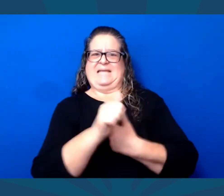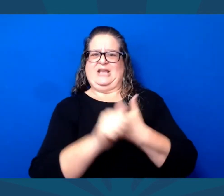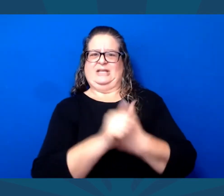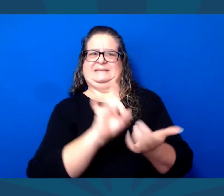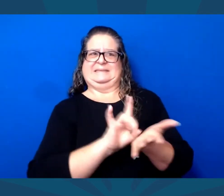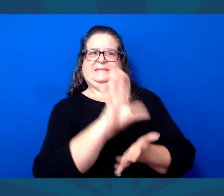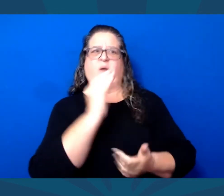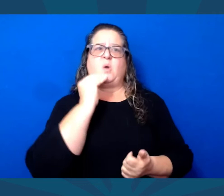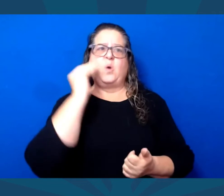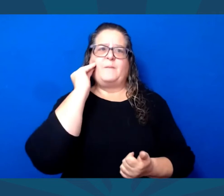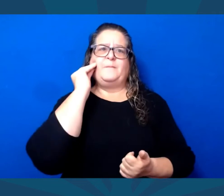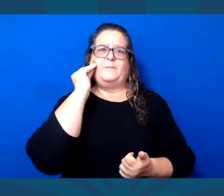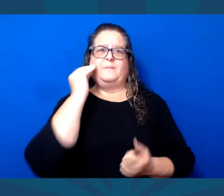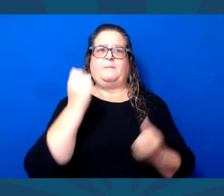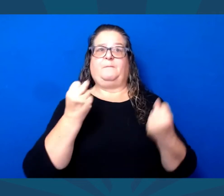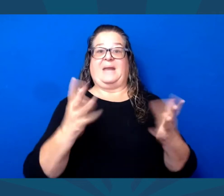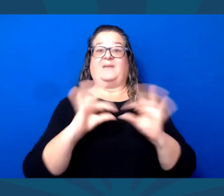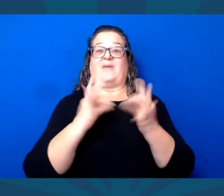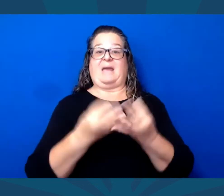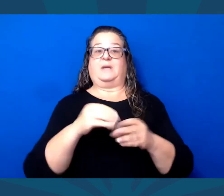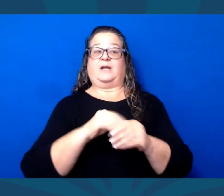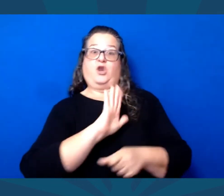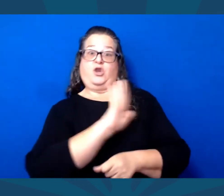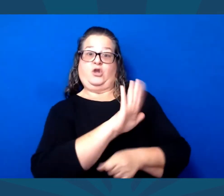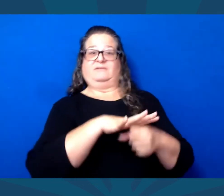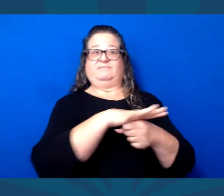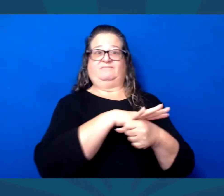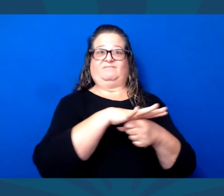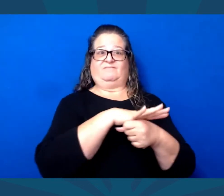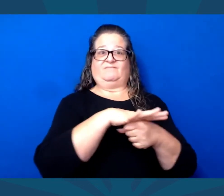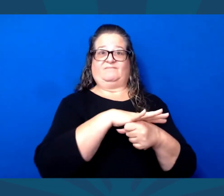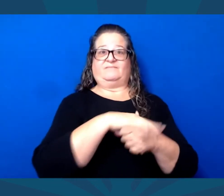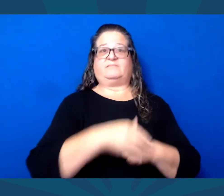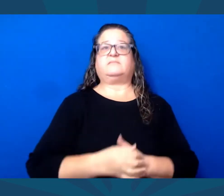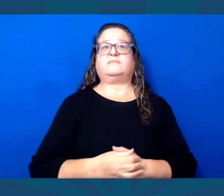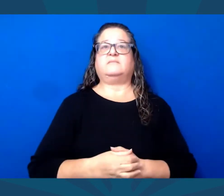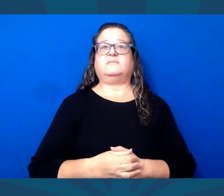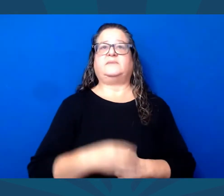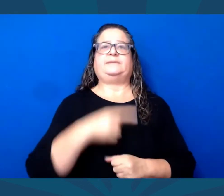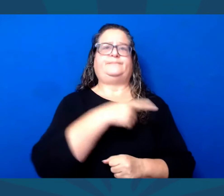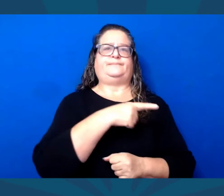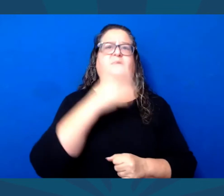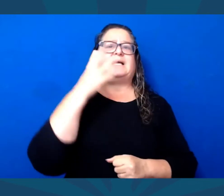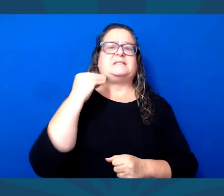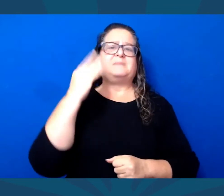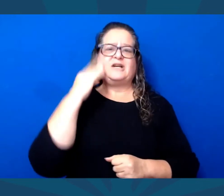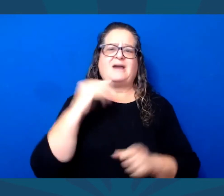65,000 families in Arizona currently in danger of being evicted. Many of these families are in my